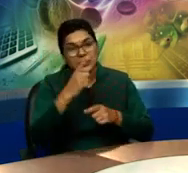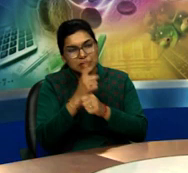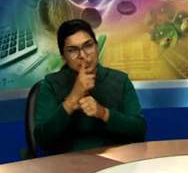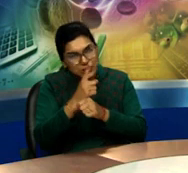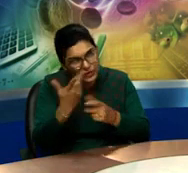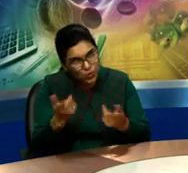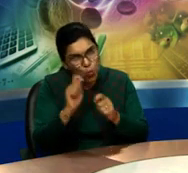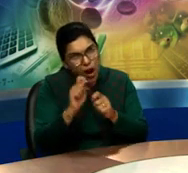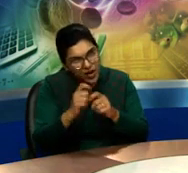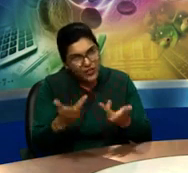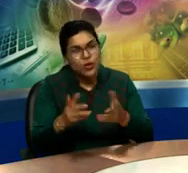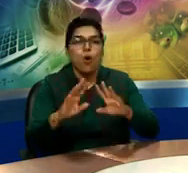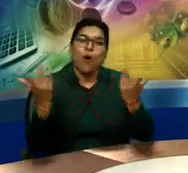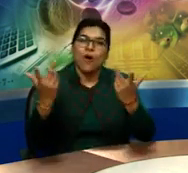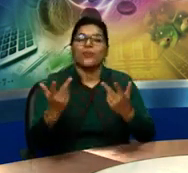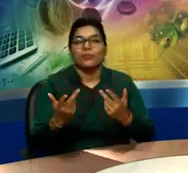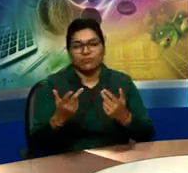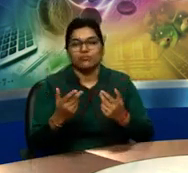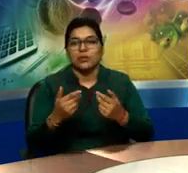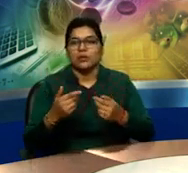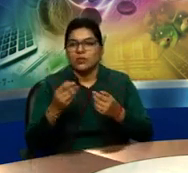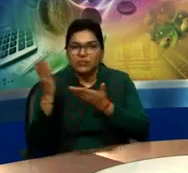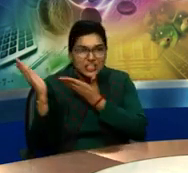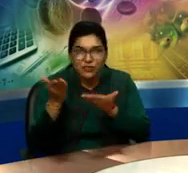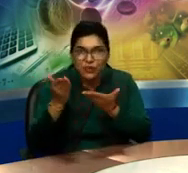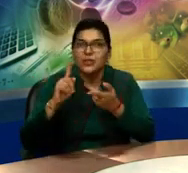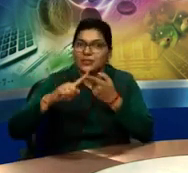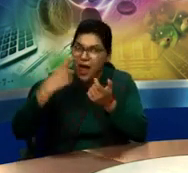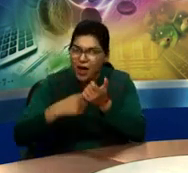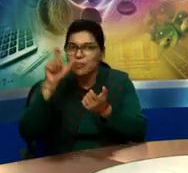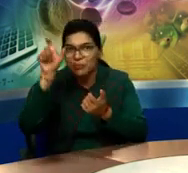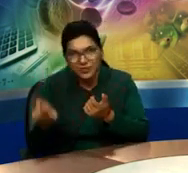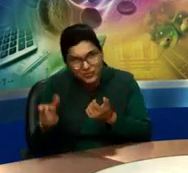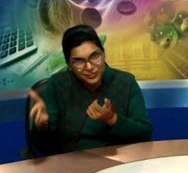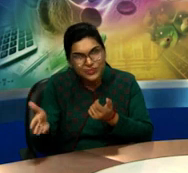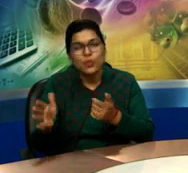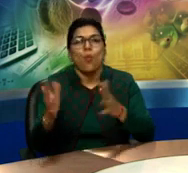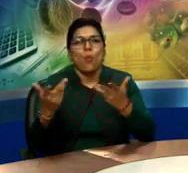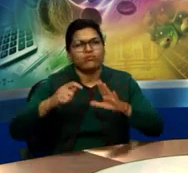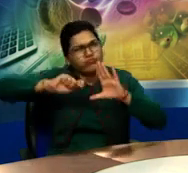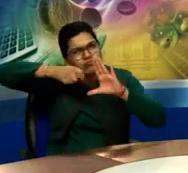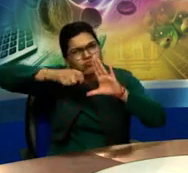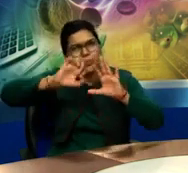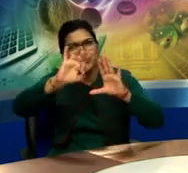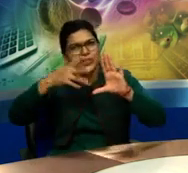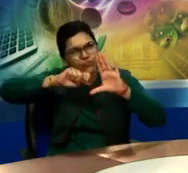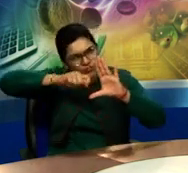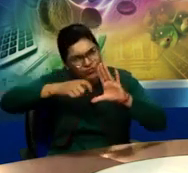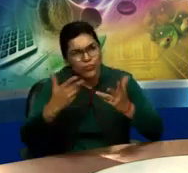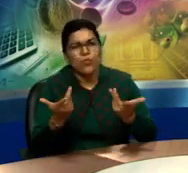the worker. It is the person who is doing the work, the service provider, the person who